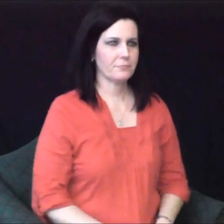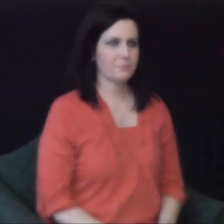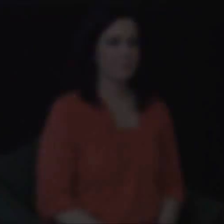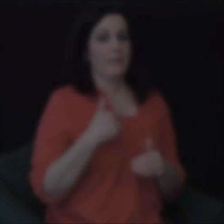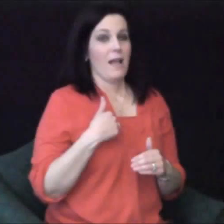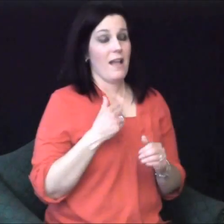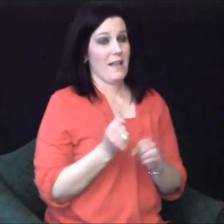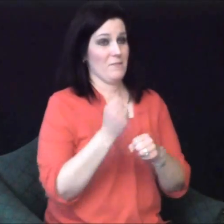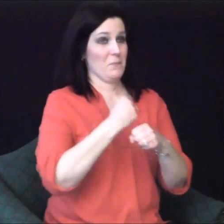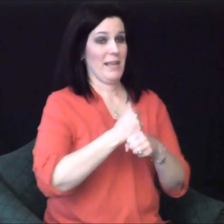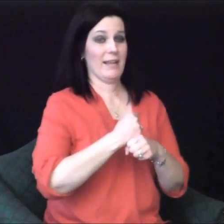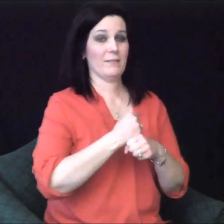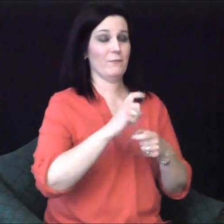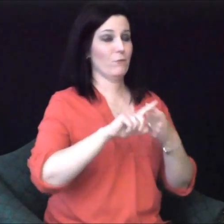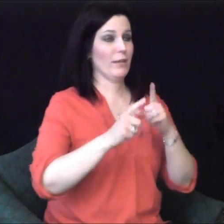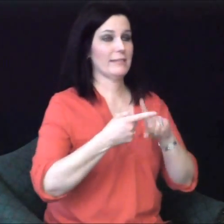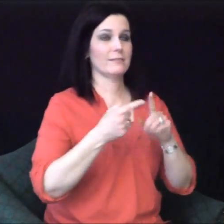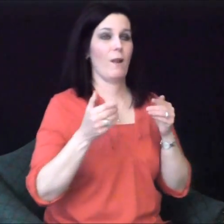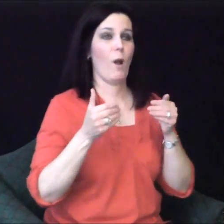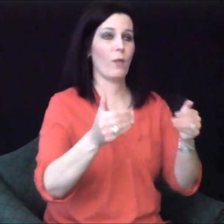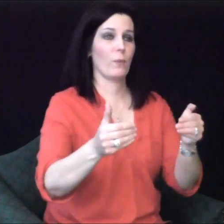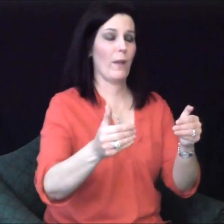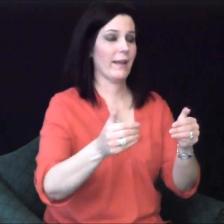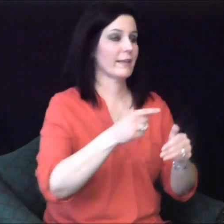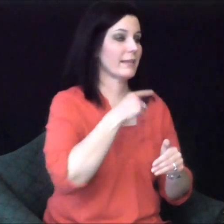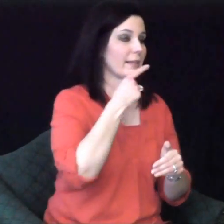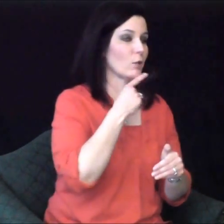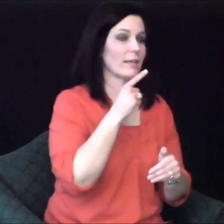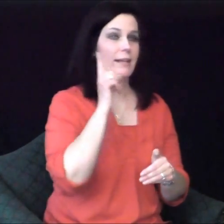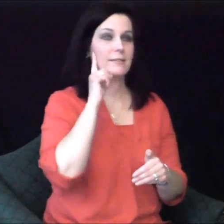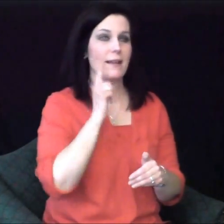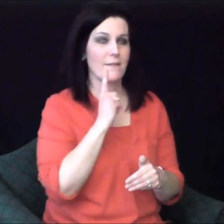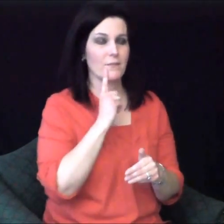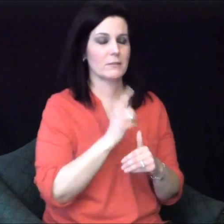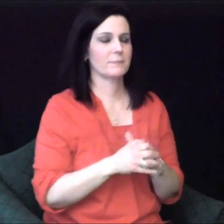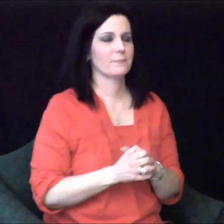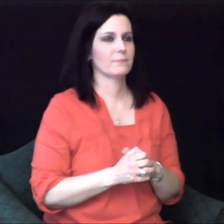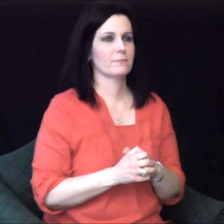satisfied. I have made friends along the way, hearing and deaf.